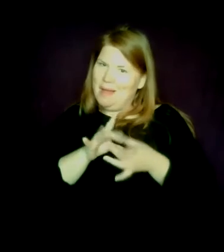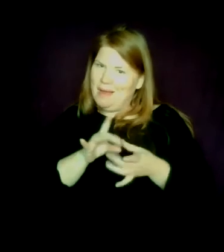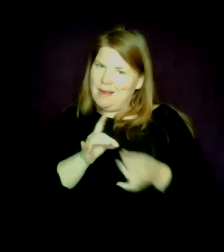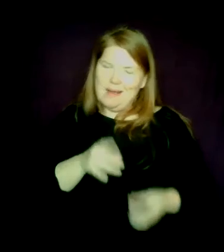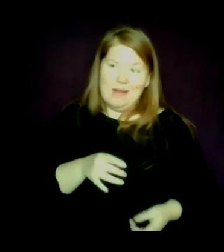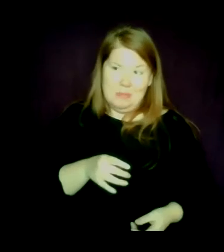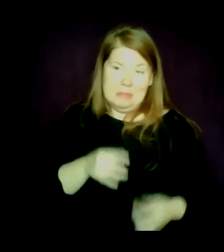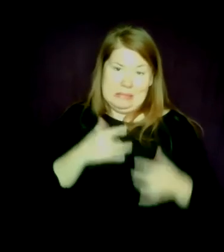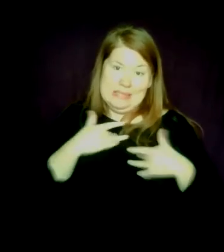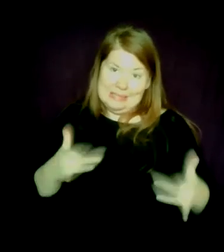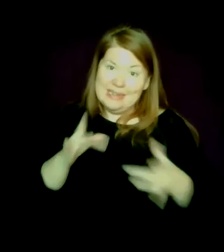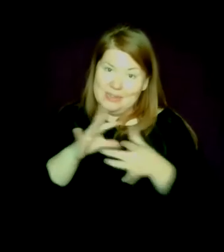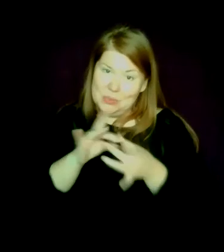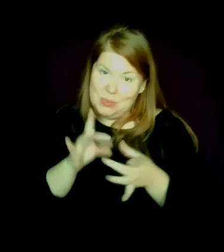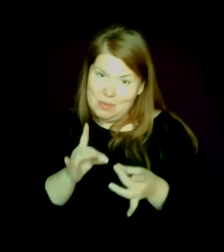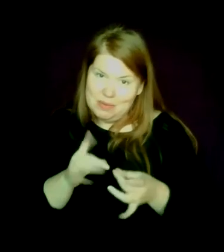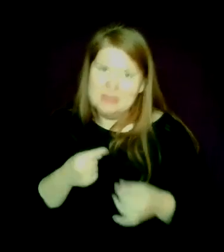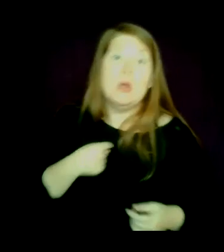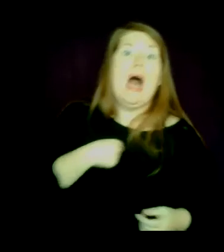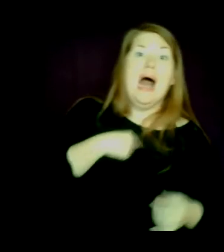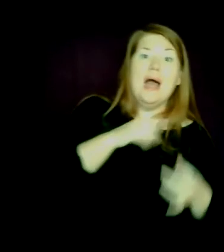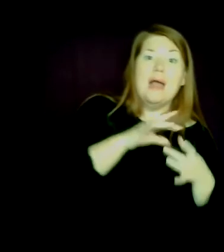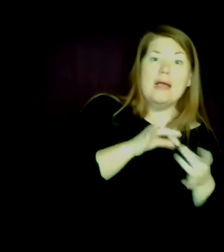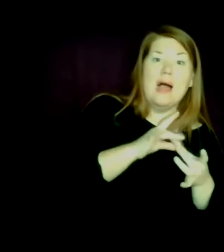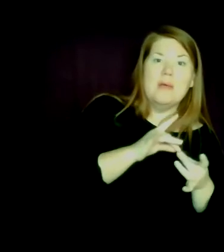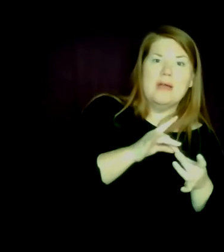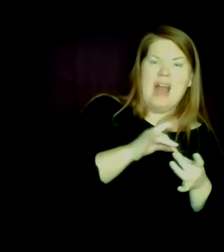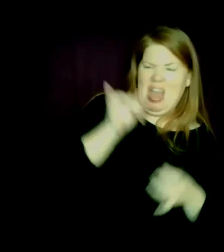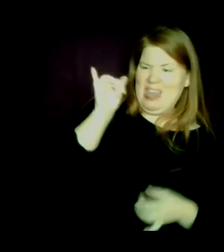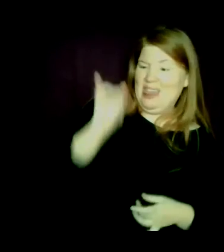you, Shauna, Mama and Mrs. Peters say at the same time.